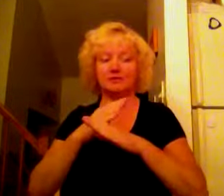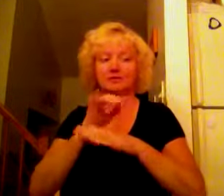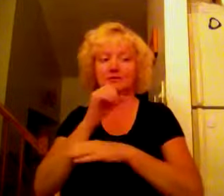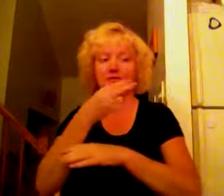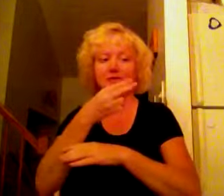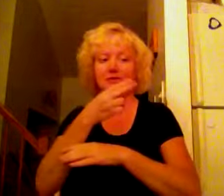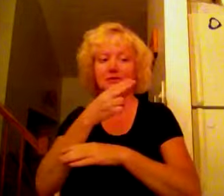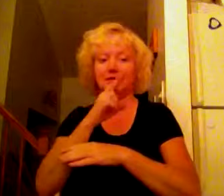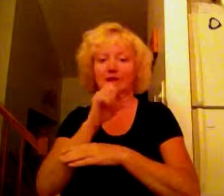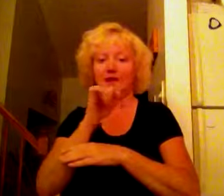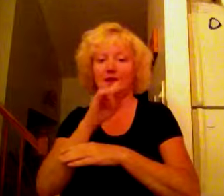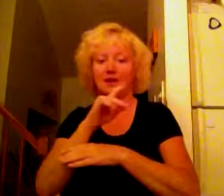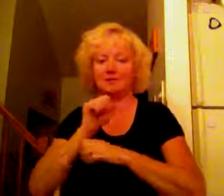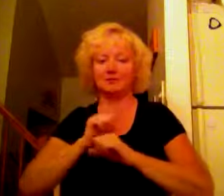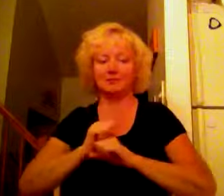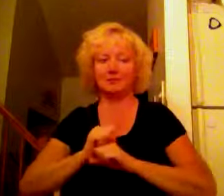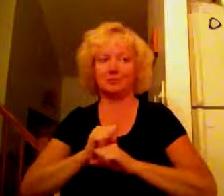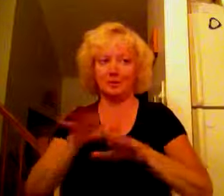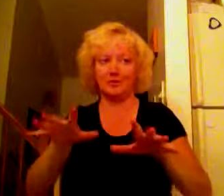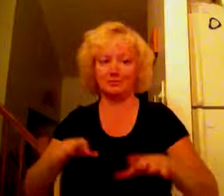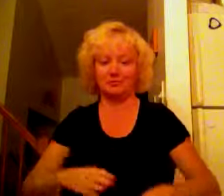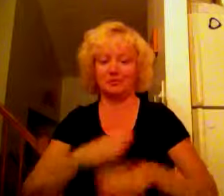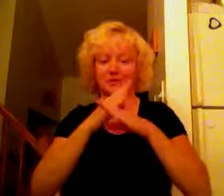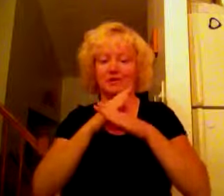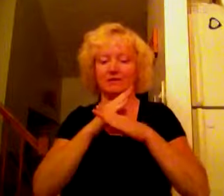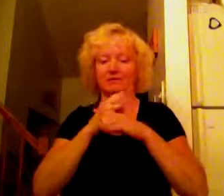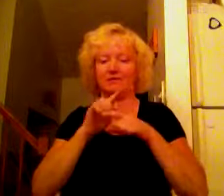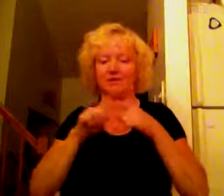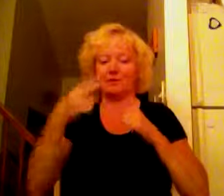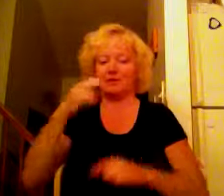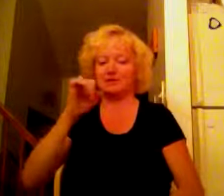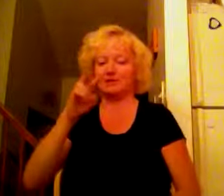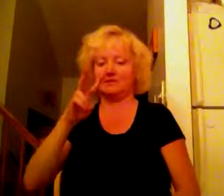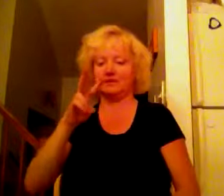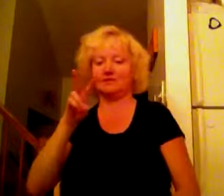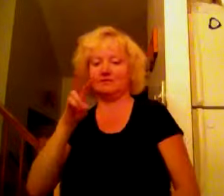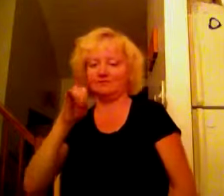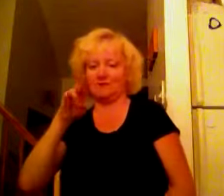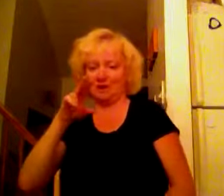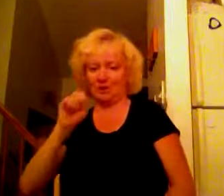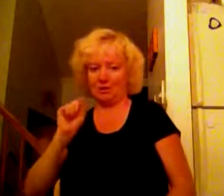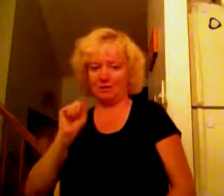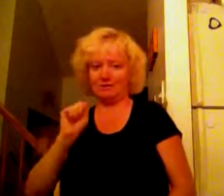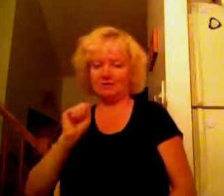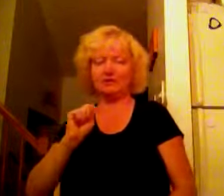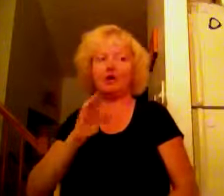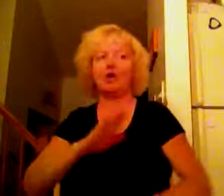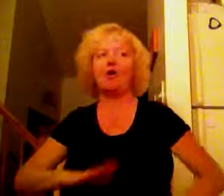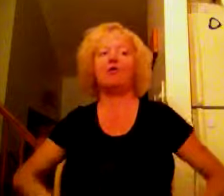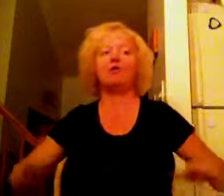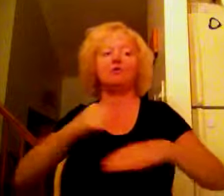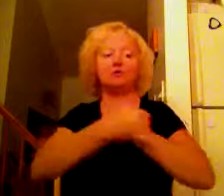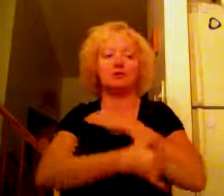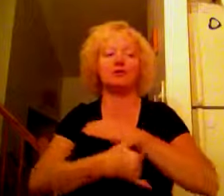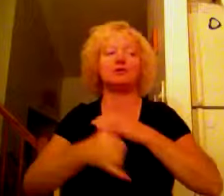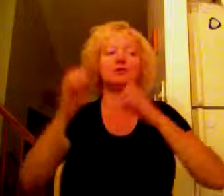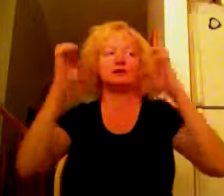which is caused by the HIV virus, organizations around the country are educating people about the risks of exposure and how to avoid